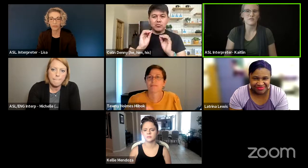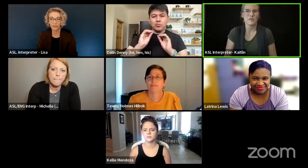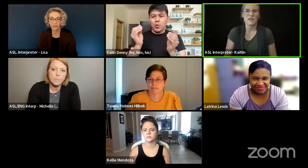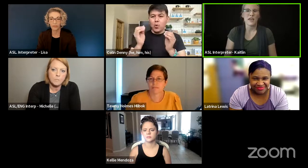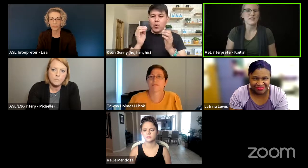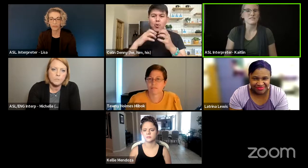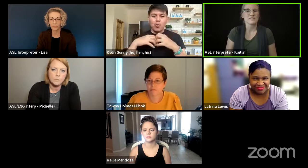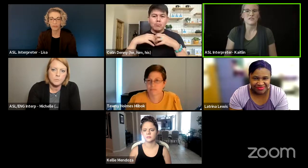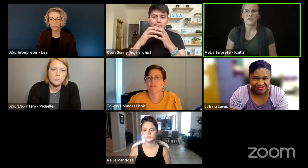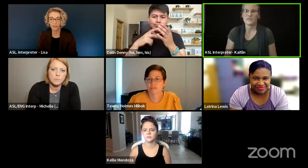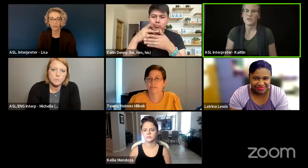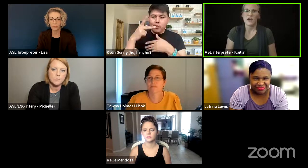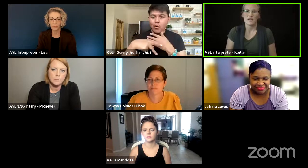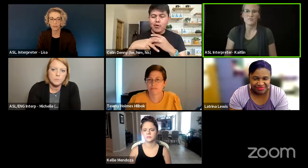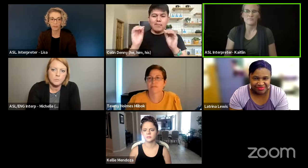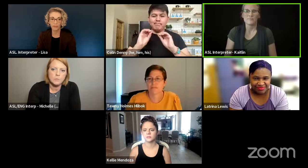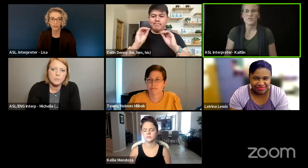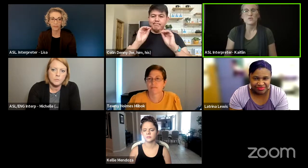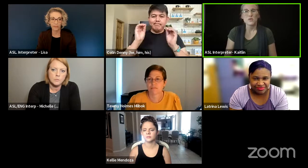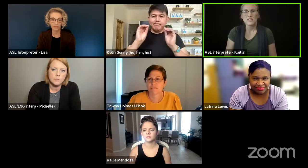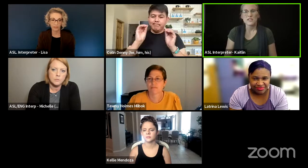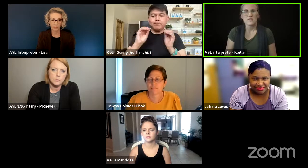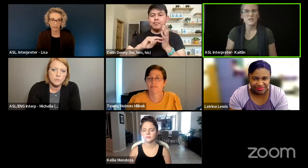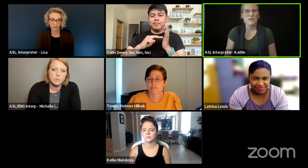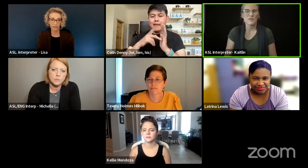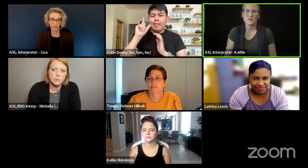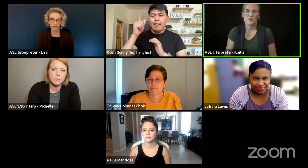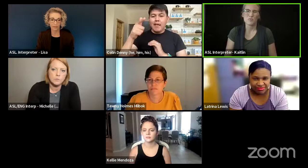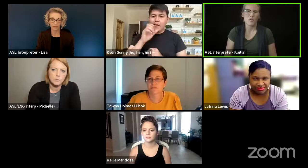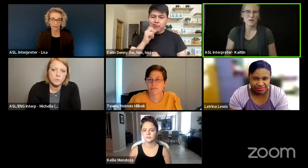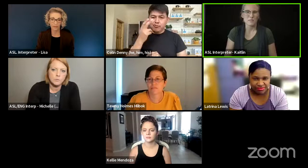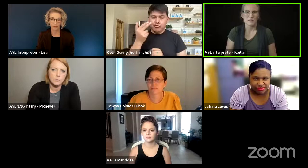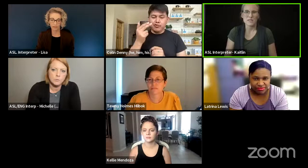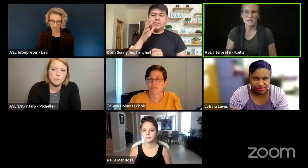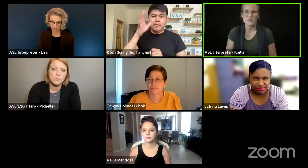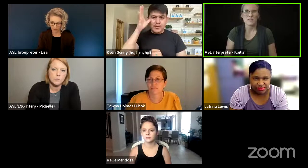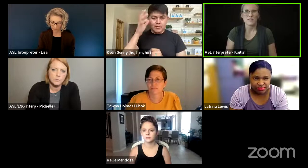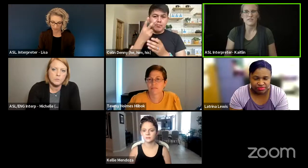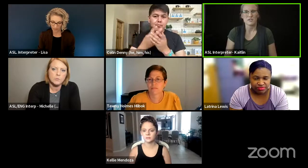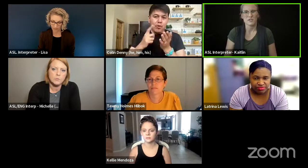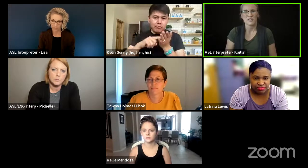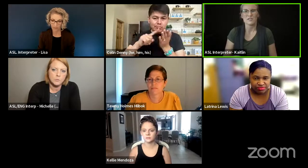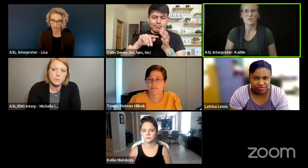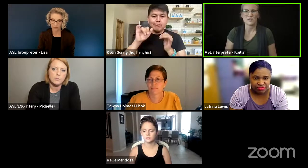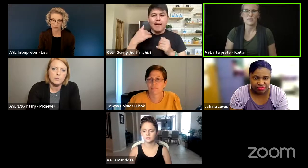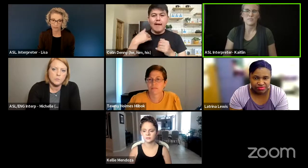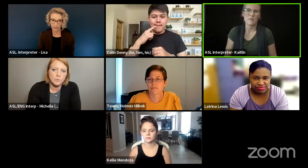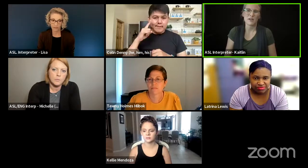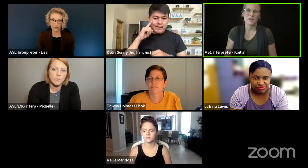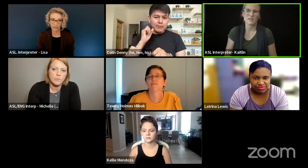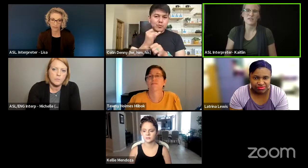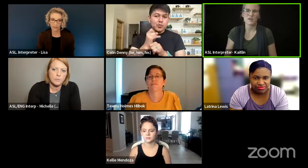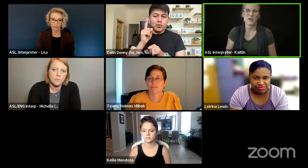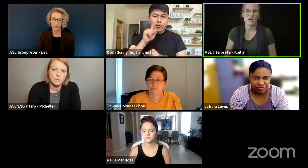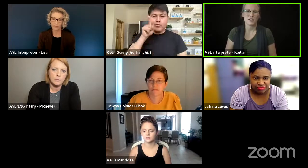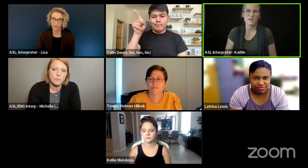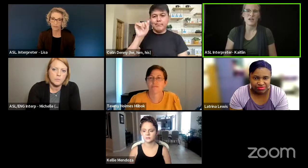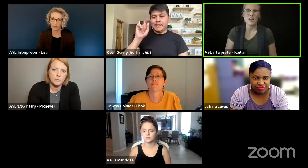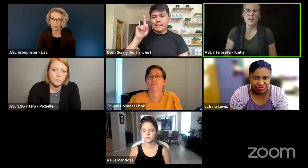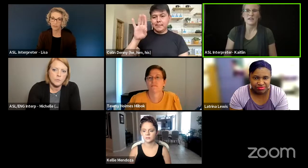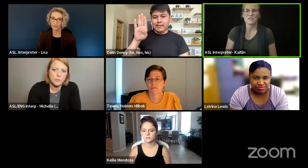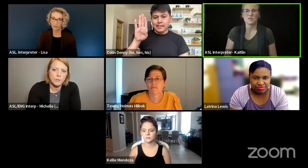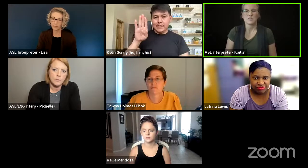lot of ASL resources out there, and there's no programs typically for deaf children. So my parents later